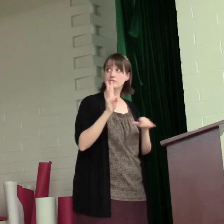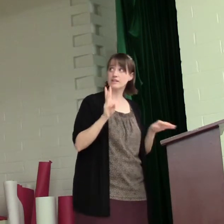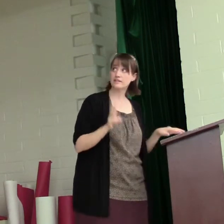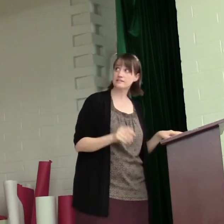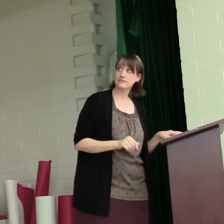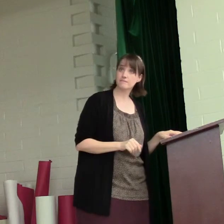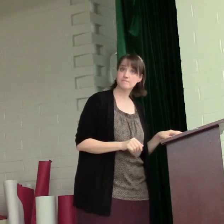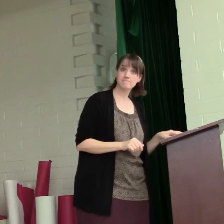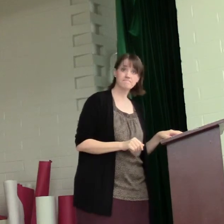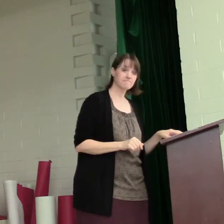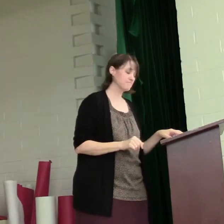6,